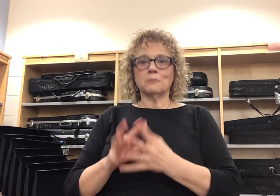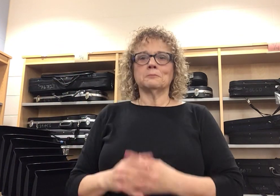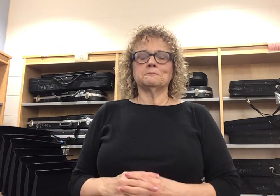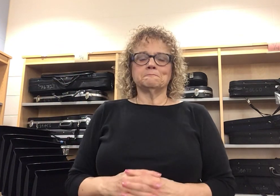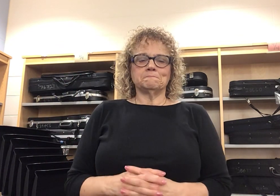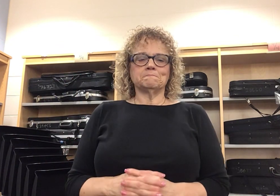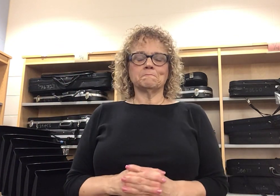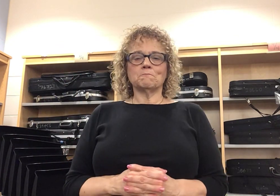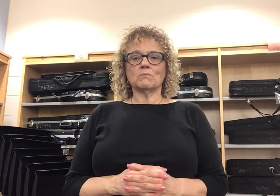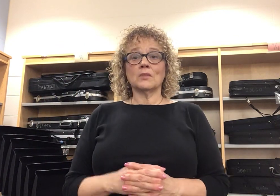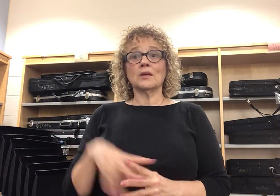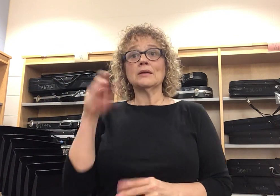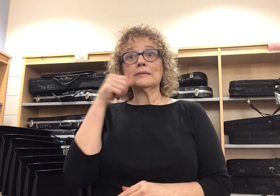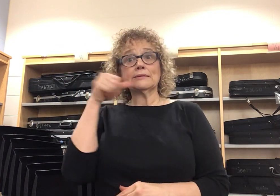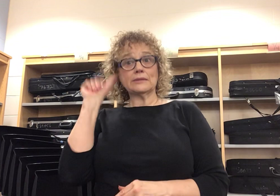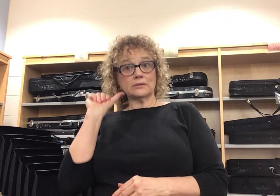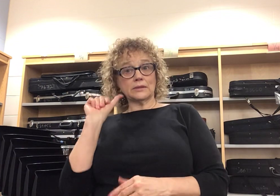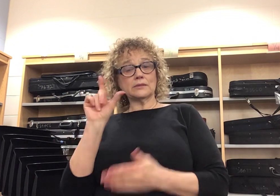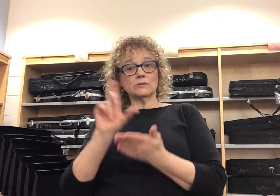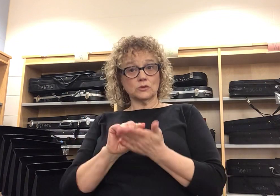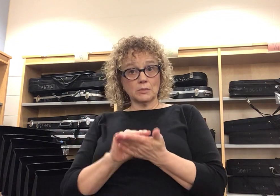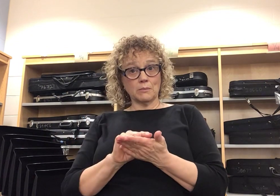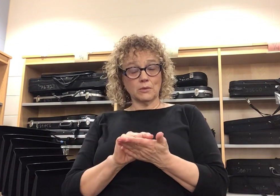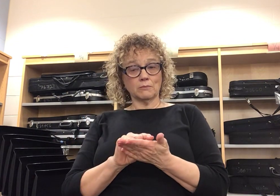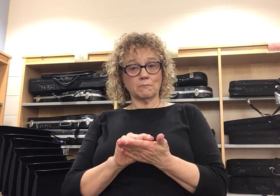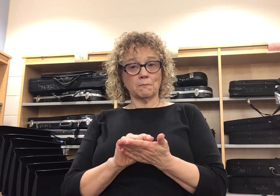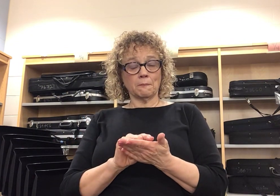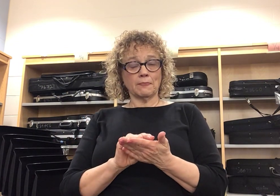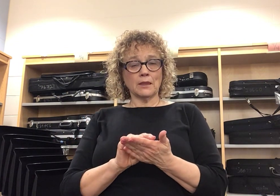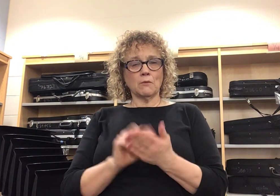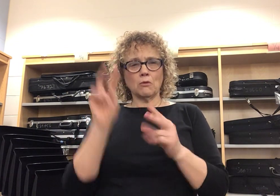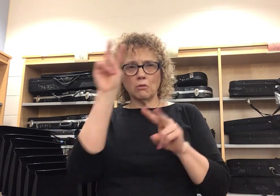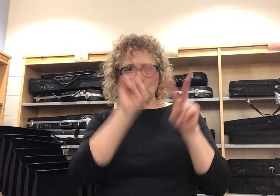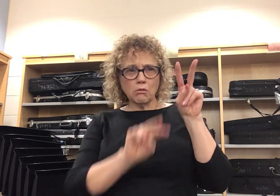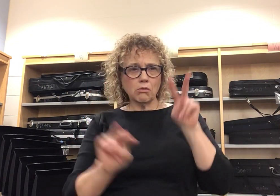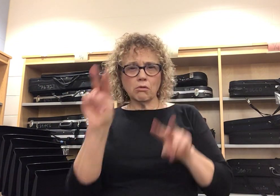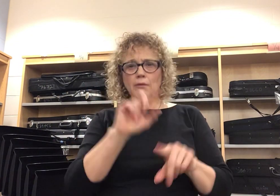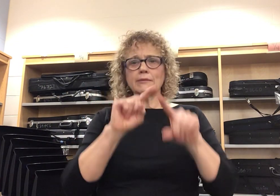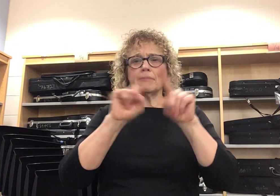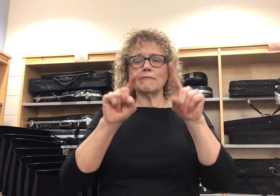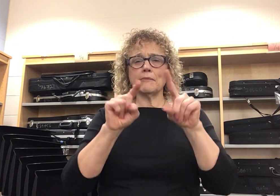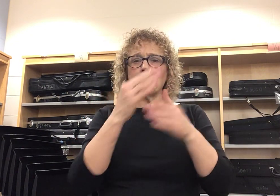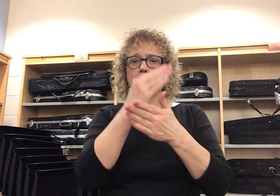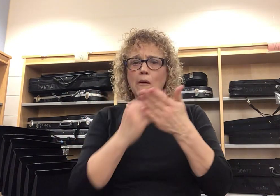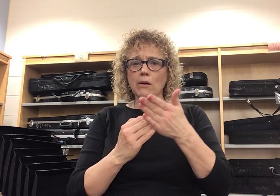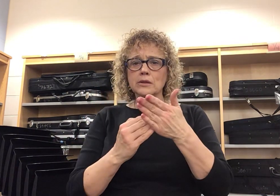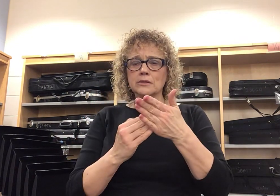It's yesterday's paper, and we're going to look at the different parts very quickly. Going to help me pass out?